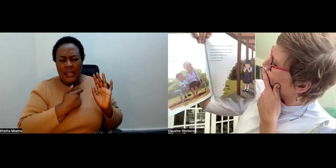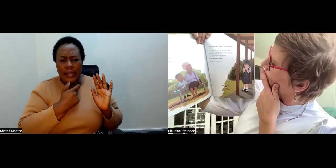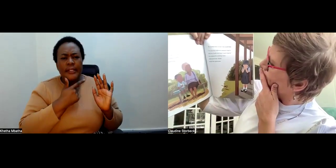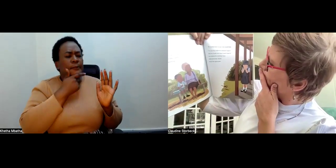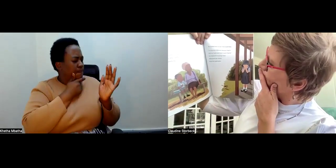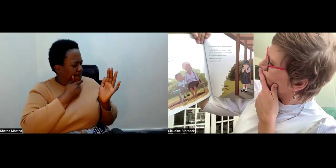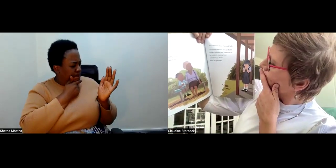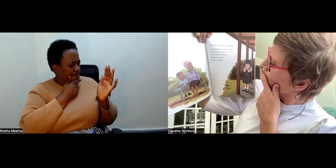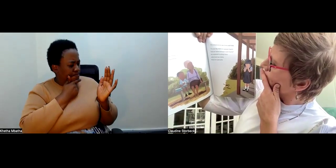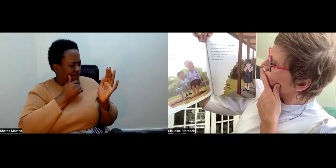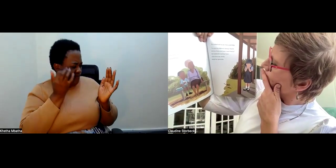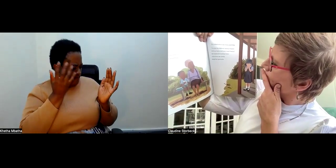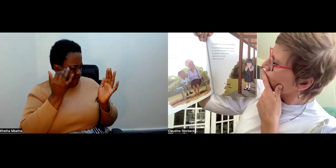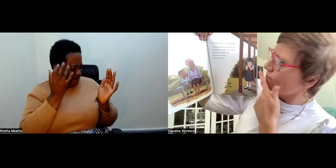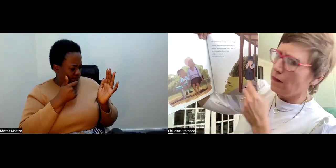Who's